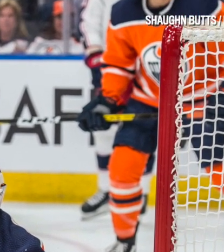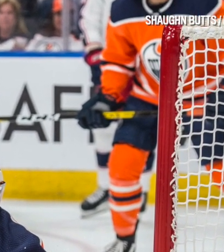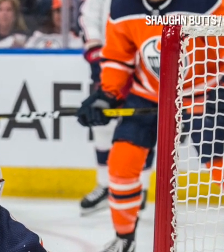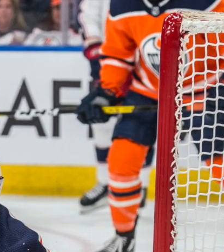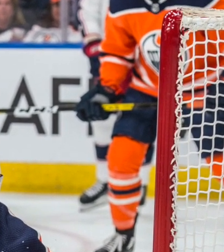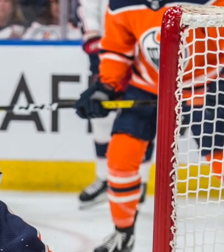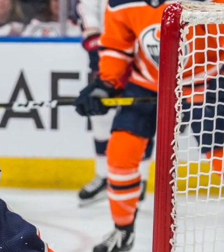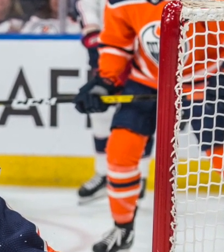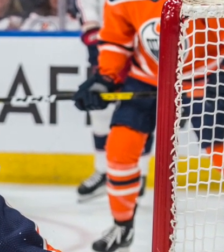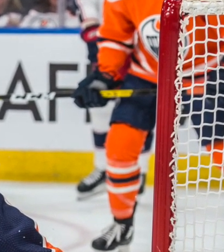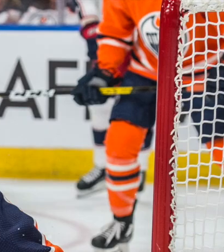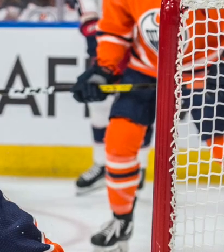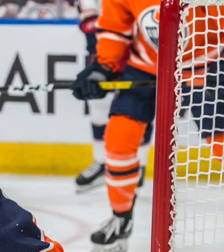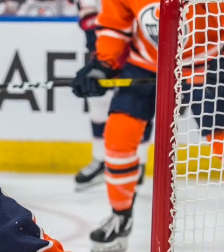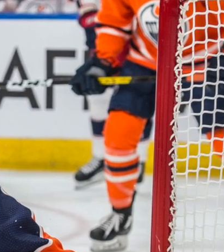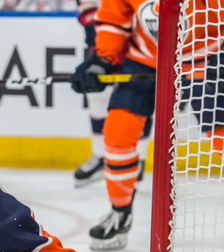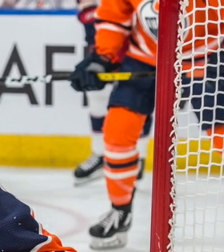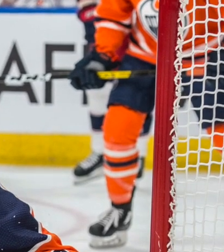of a conversation